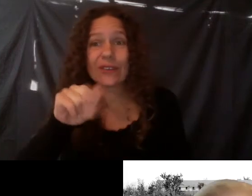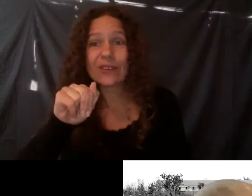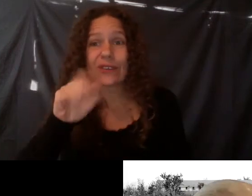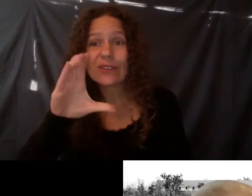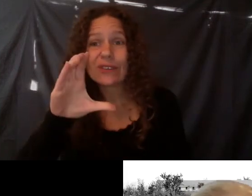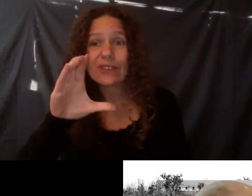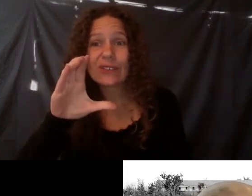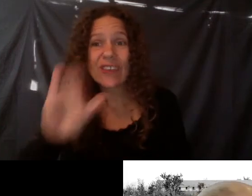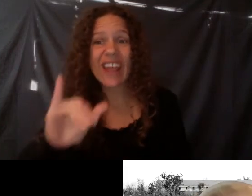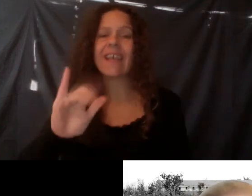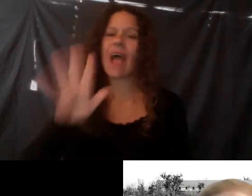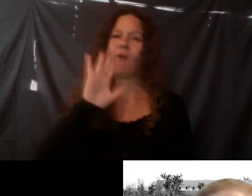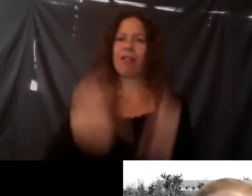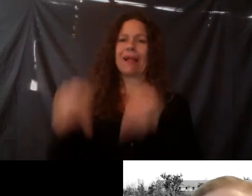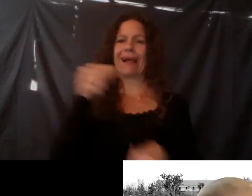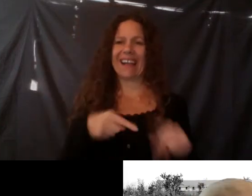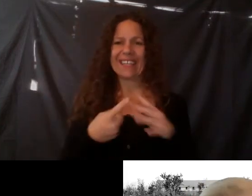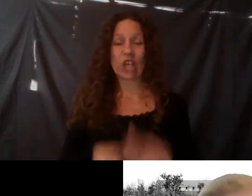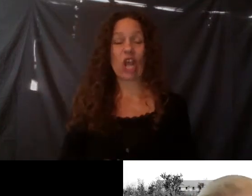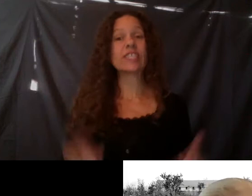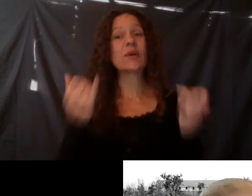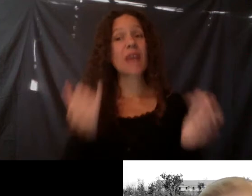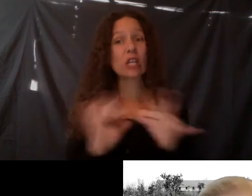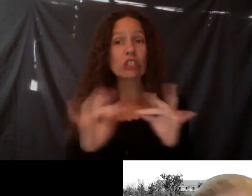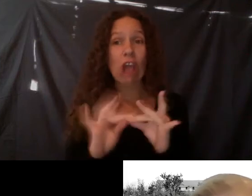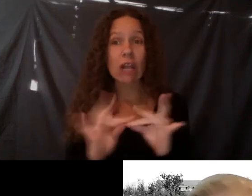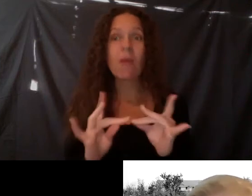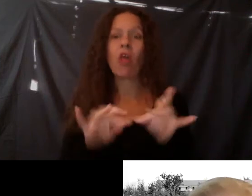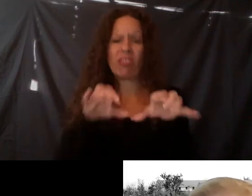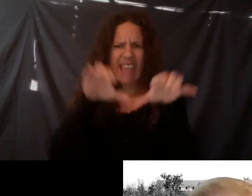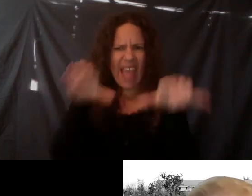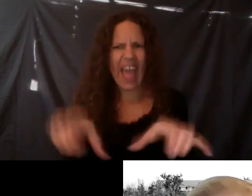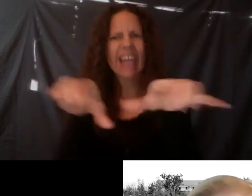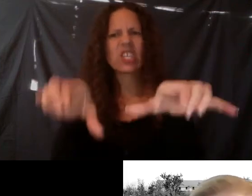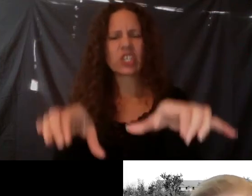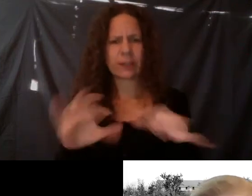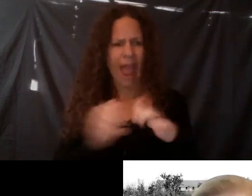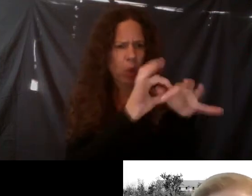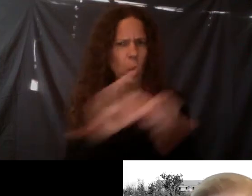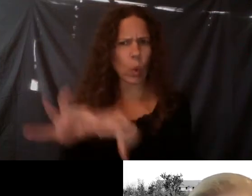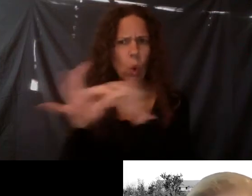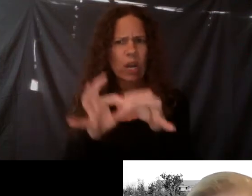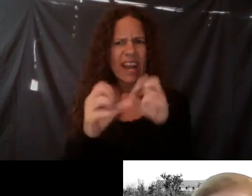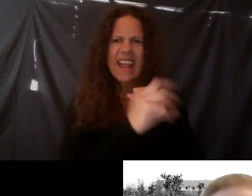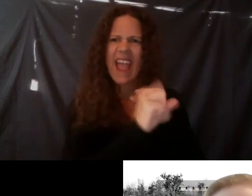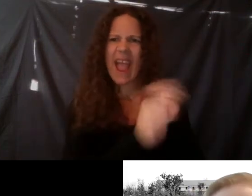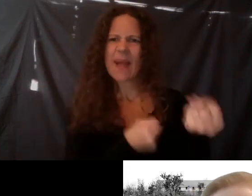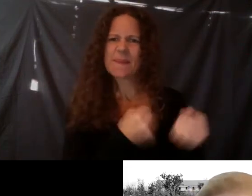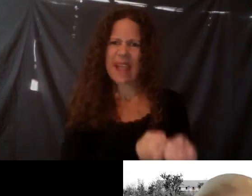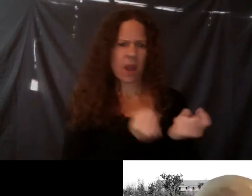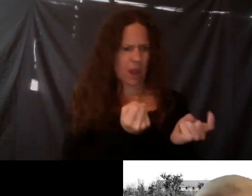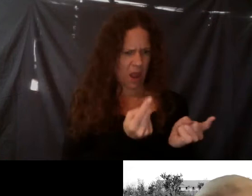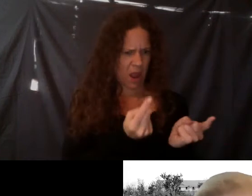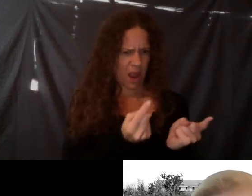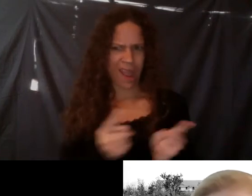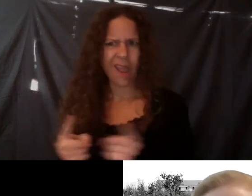I'll go back to where I started. So now I'd like to talk just a little bit about the action, how the coordinated campaign rolled out over the course of this last year as we ramped up